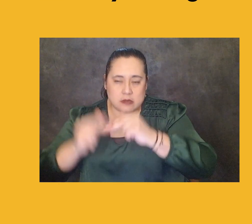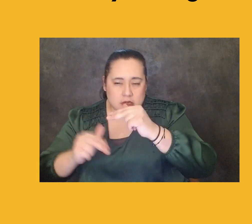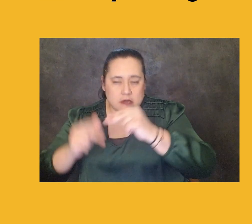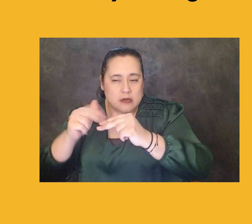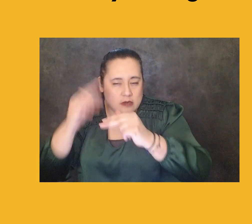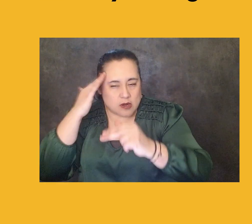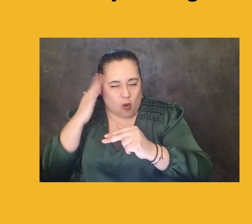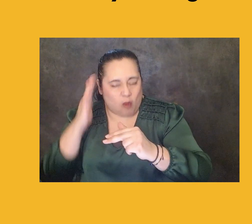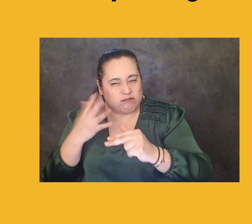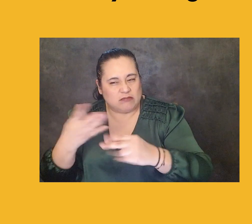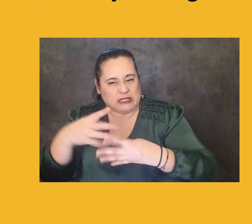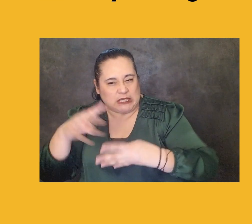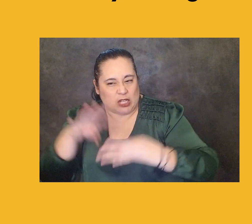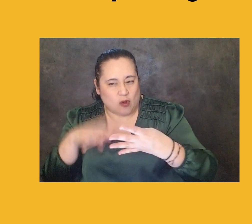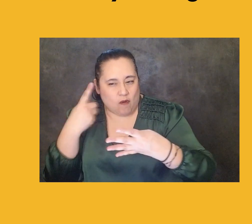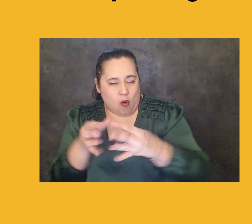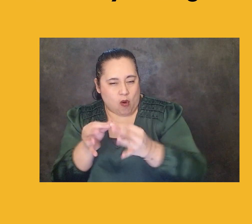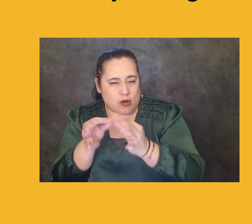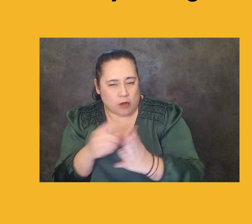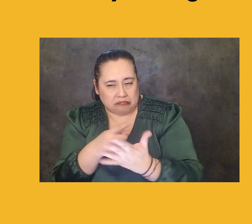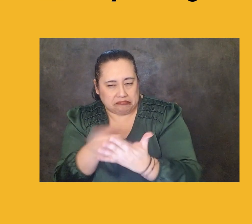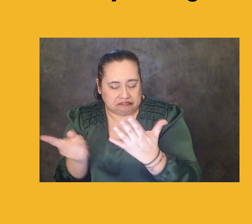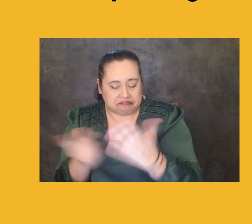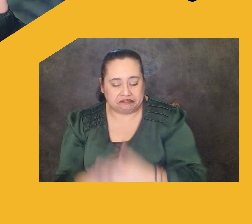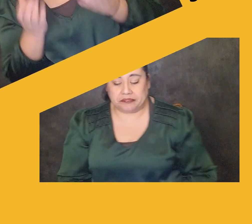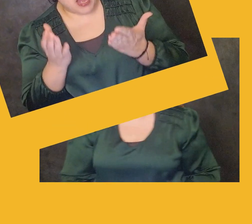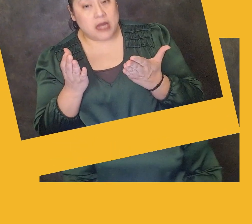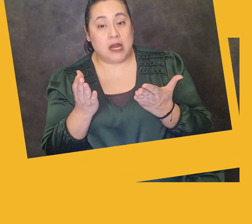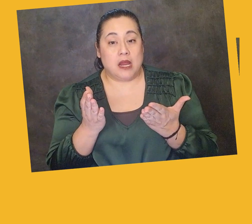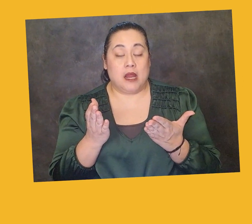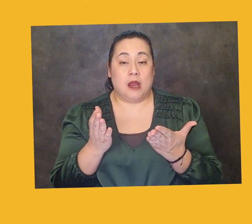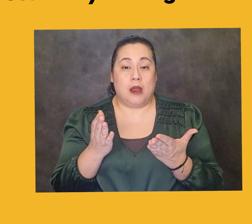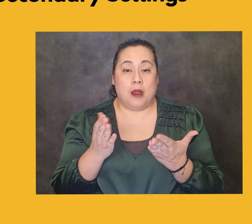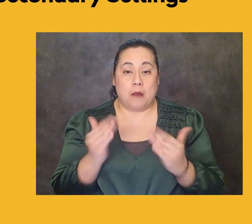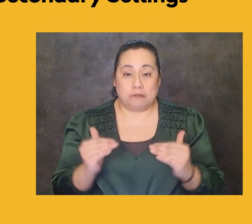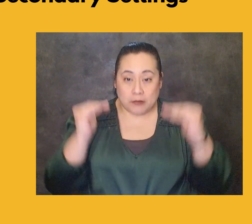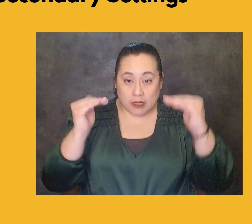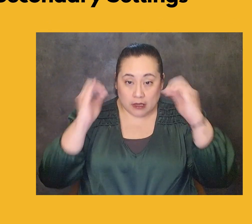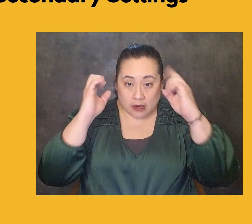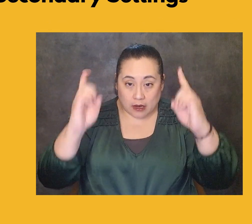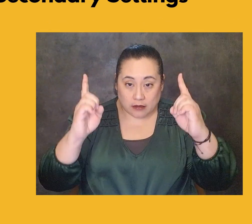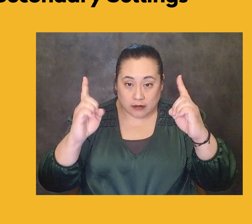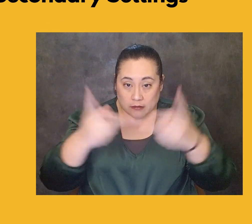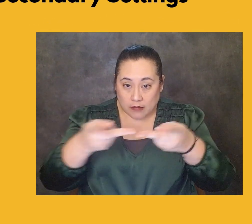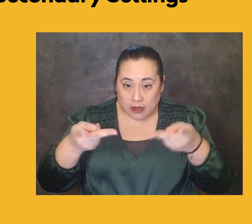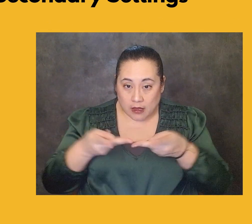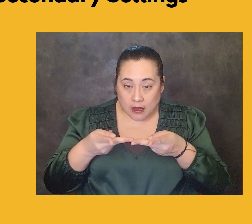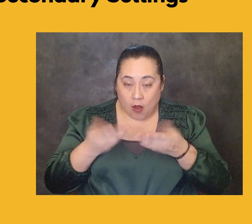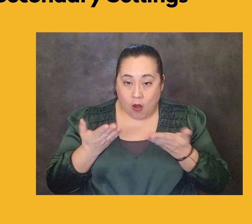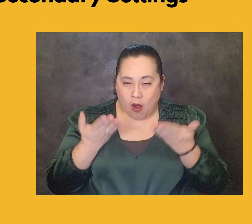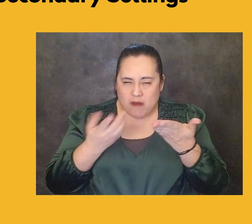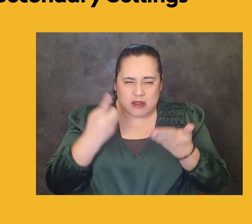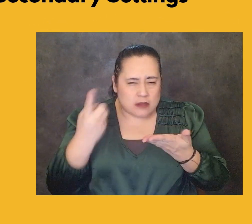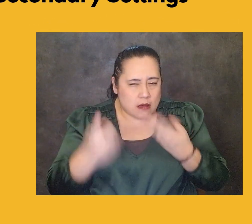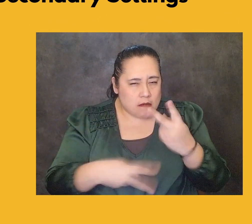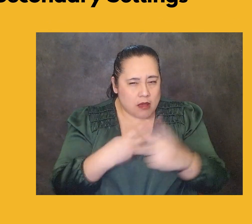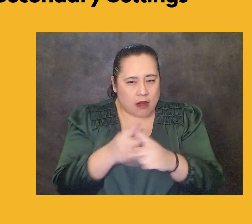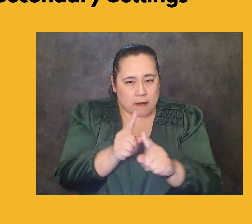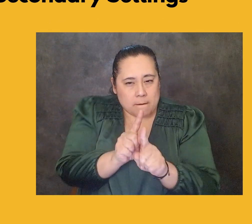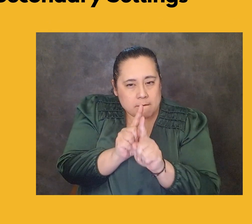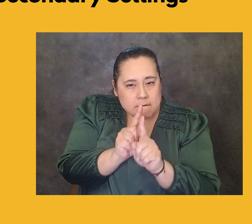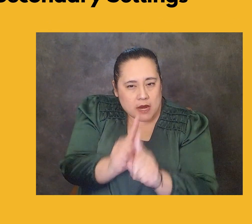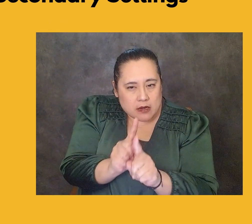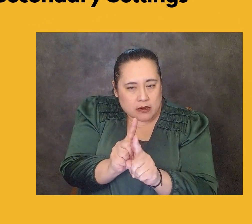building their schedules for other interpreters. Many post-secondary institutions offer some kind of